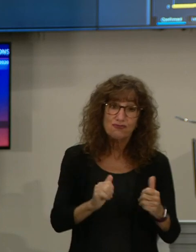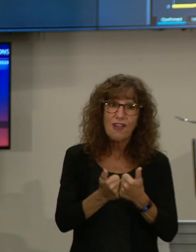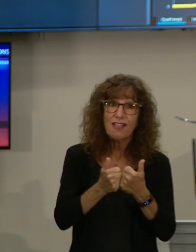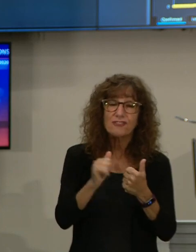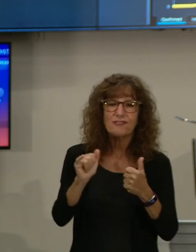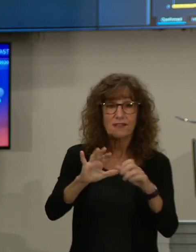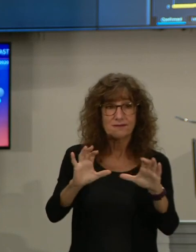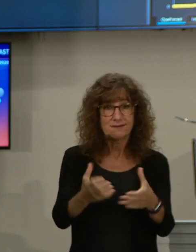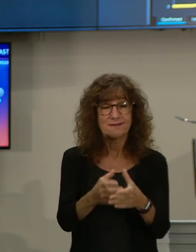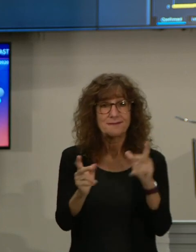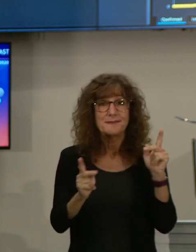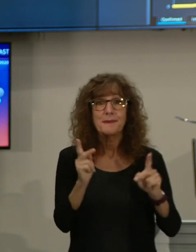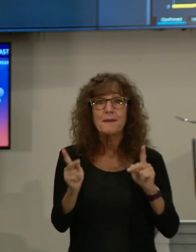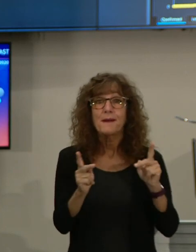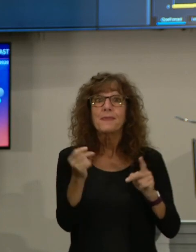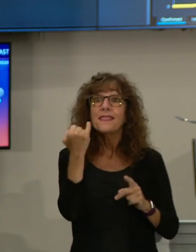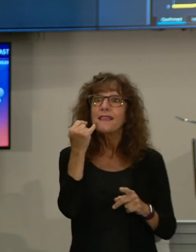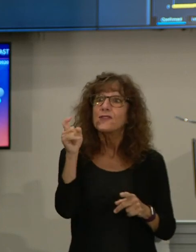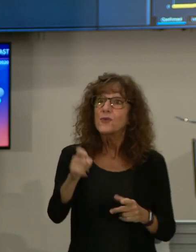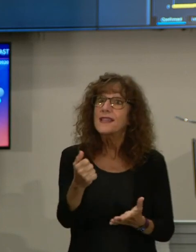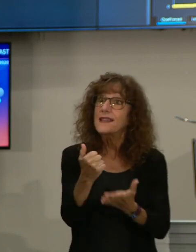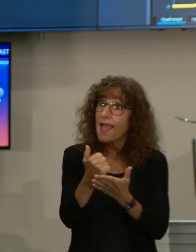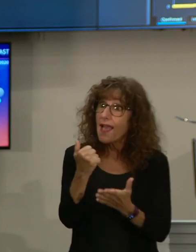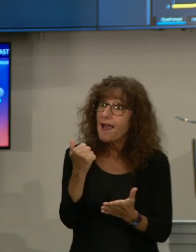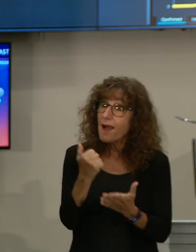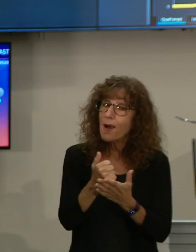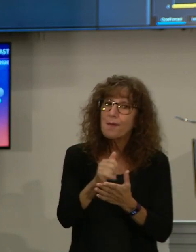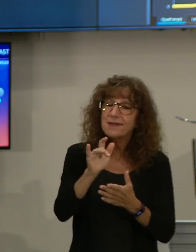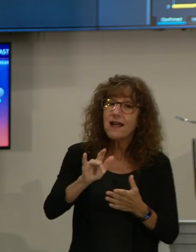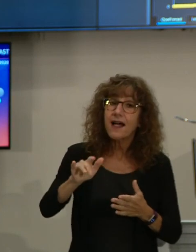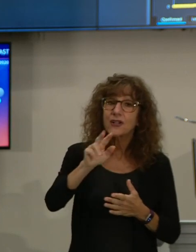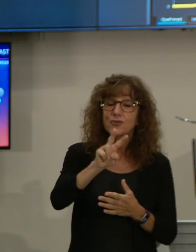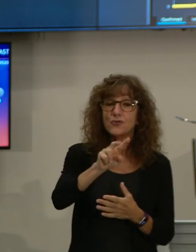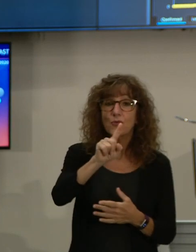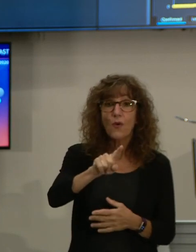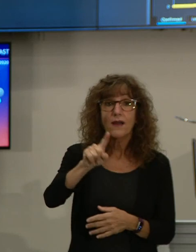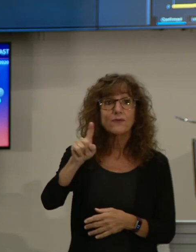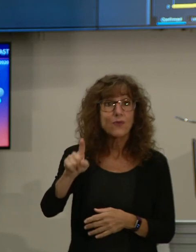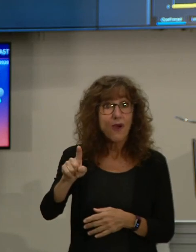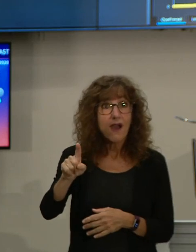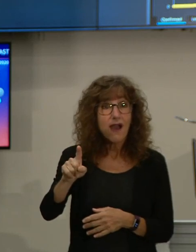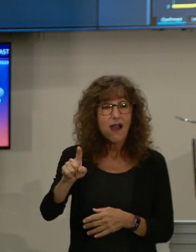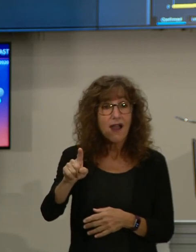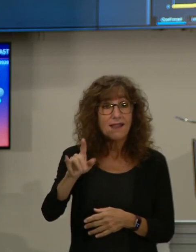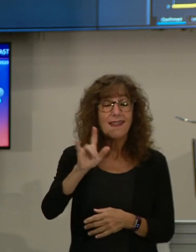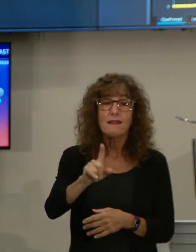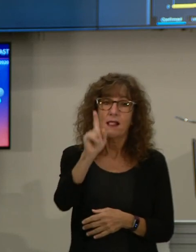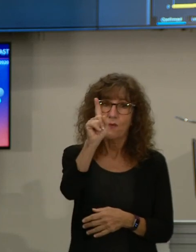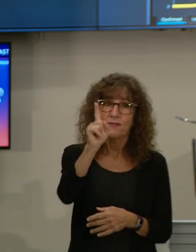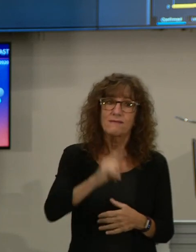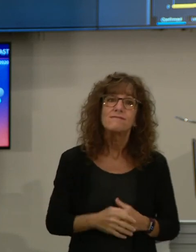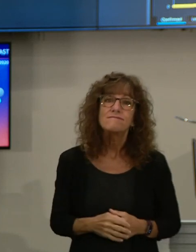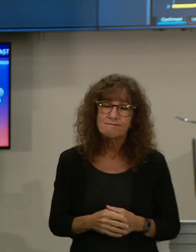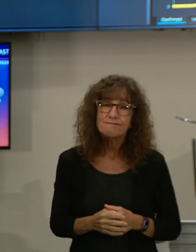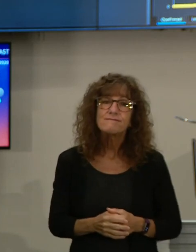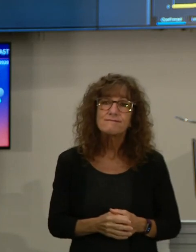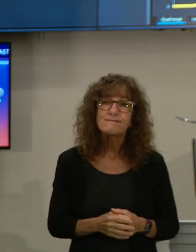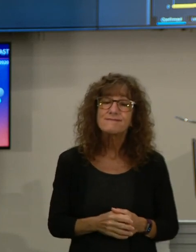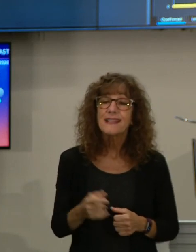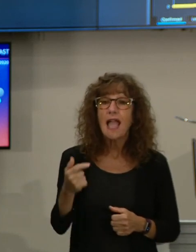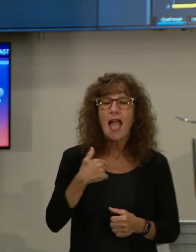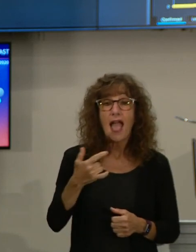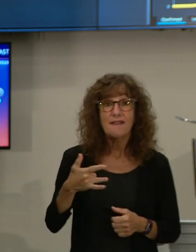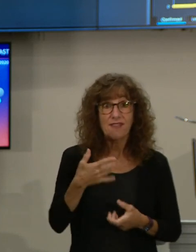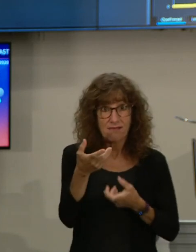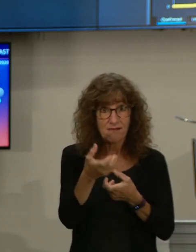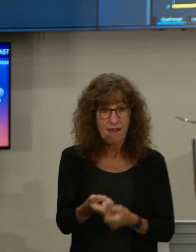people. If you need help, please dial 211 and dial 1. I'm confident